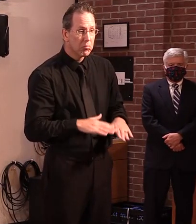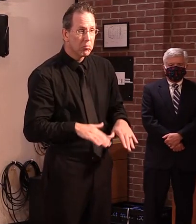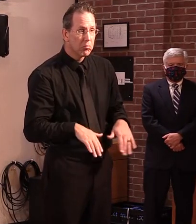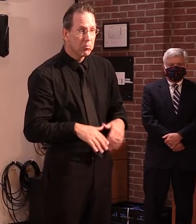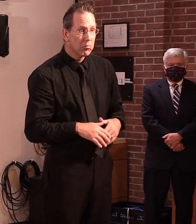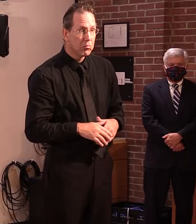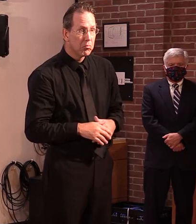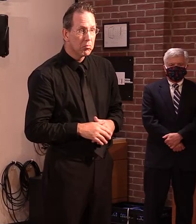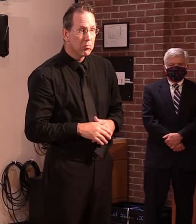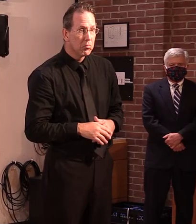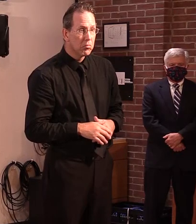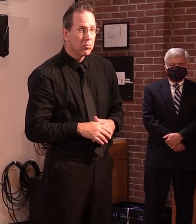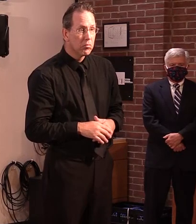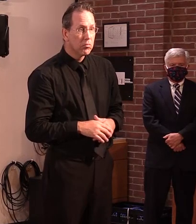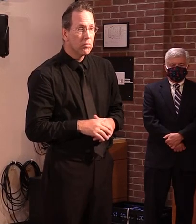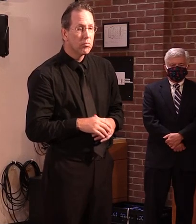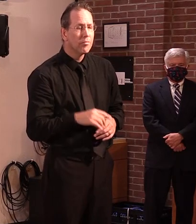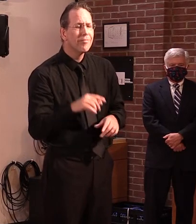Star 6, unmute.